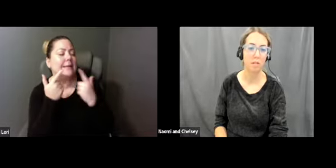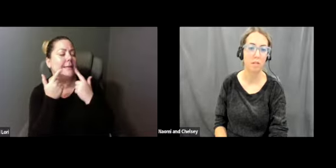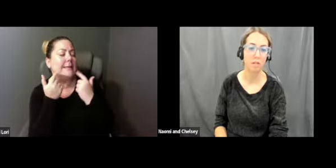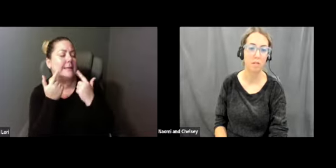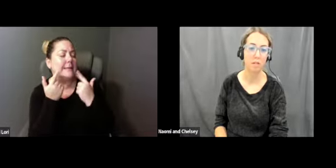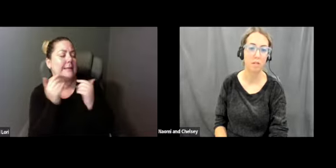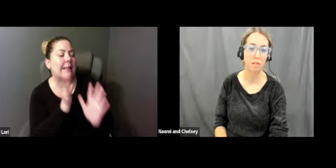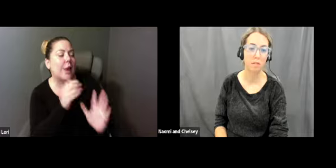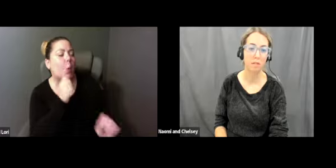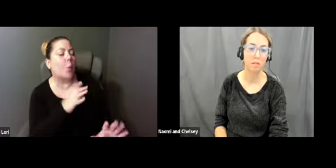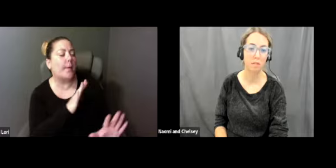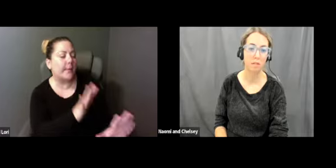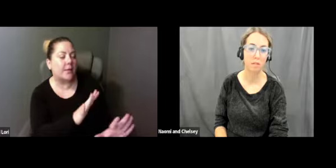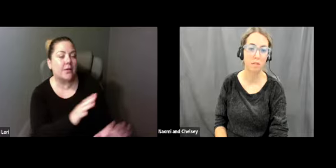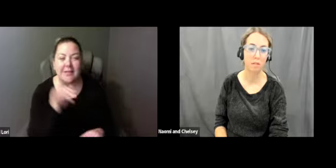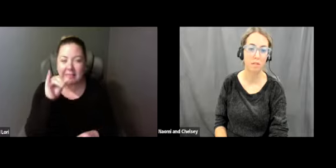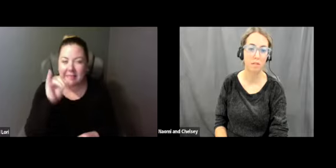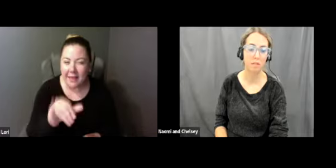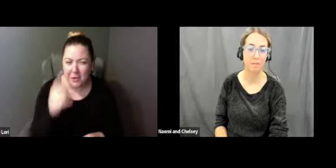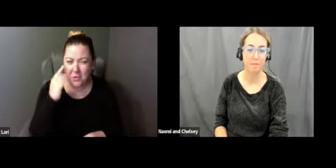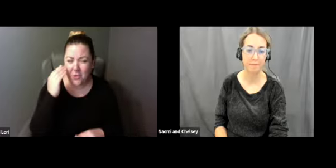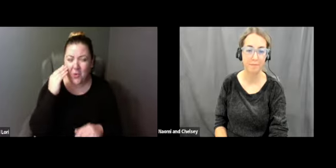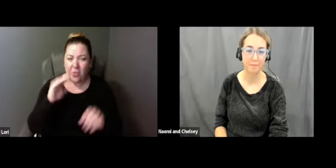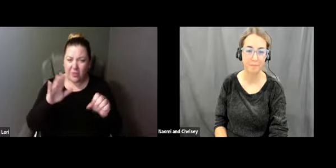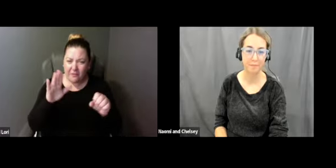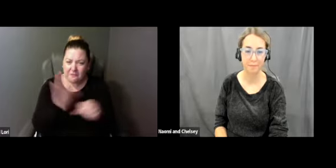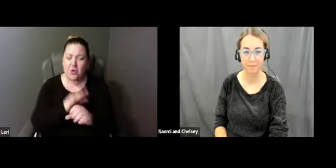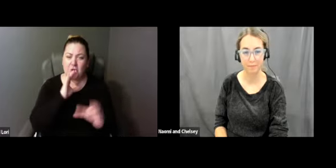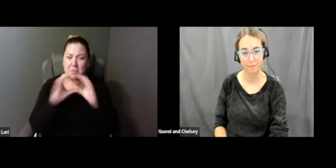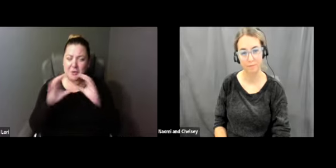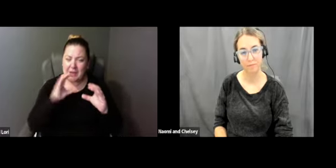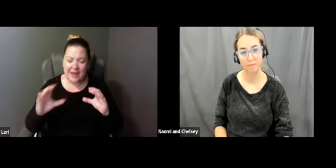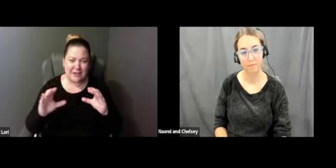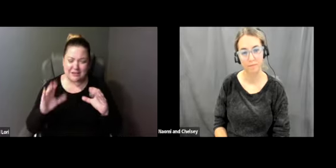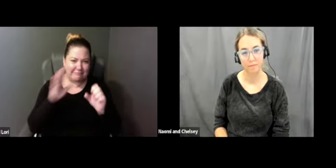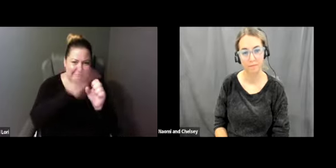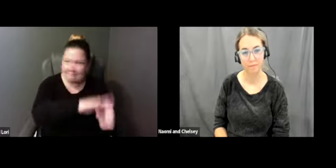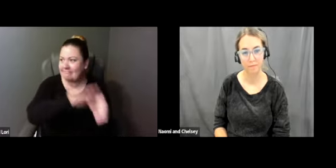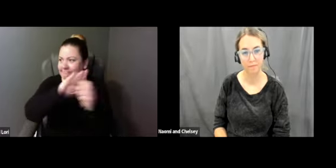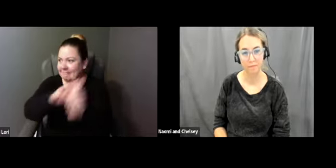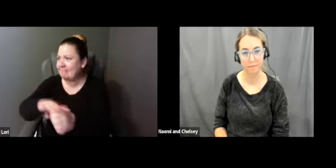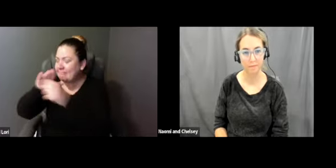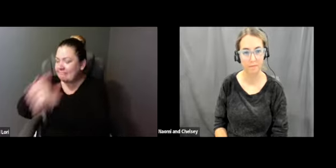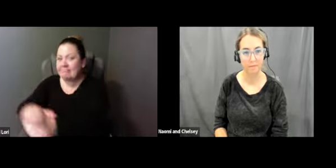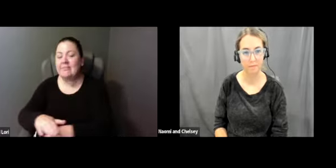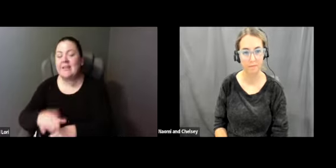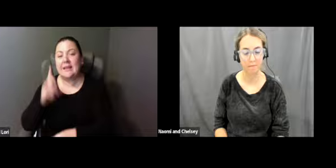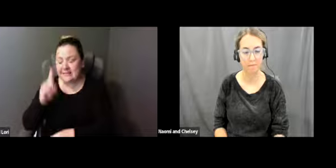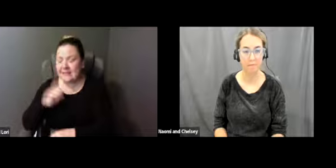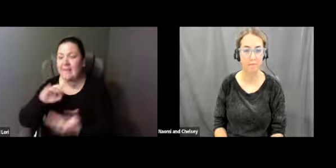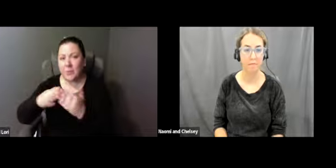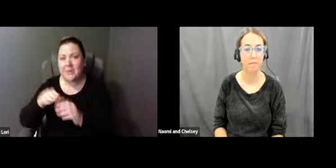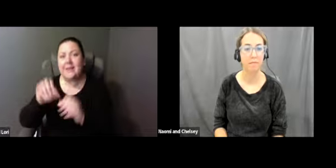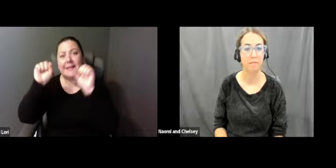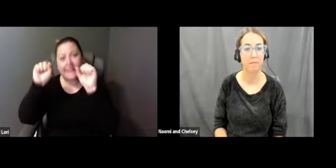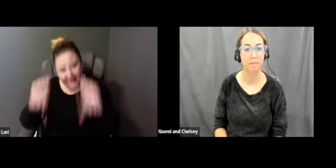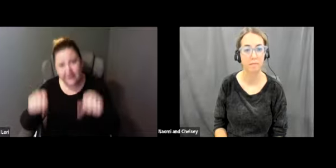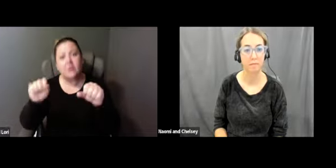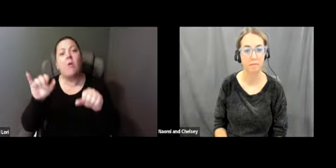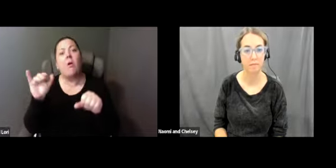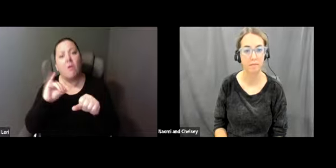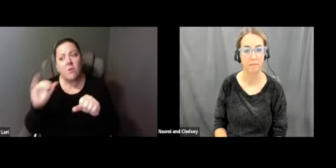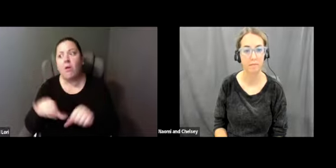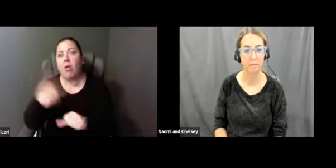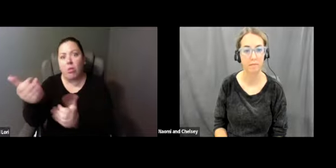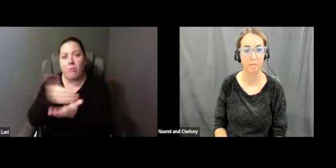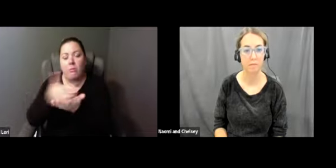communicate as a whole. And even if we get access to communication, it's not only about deaf community, but all marginalized communities are